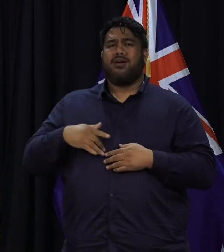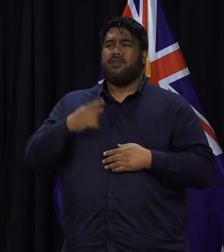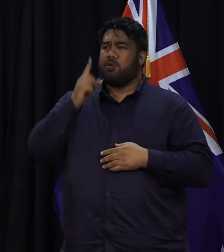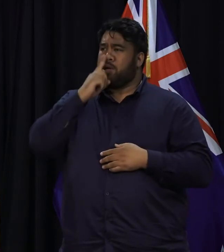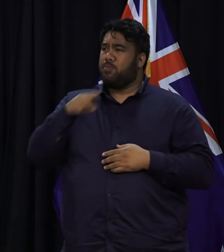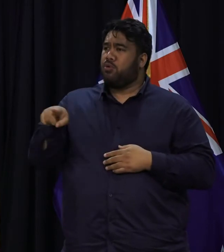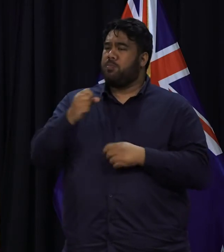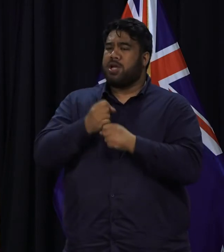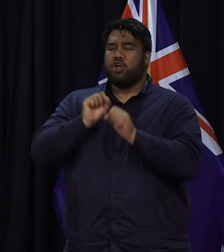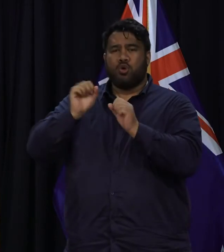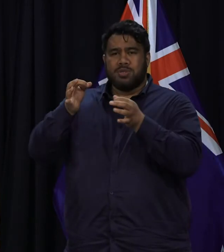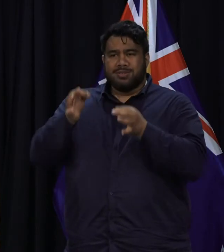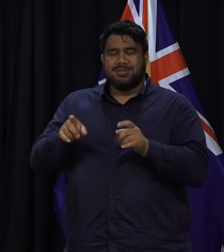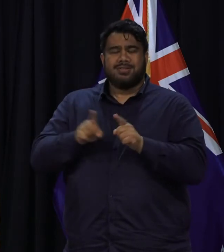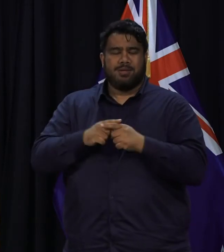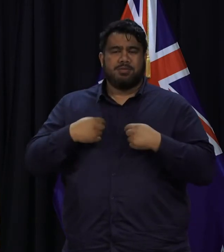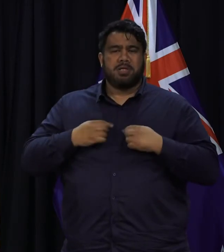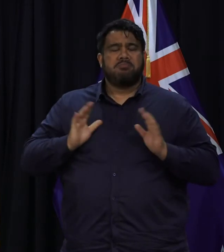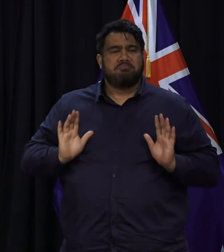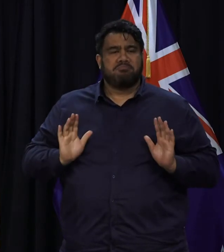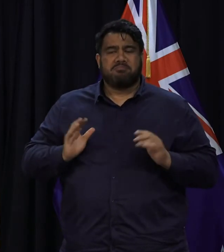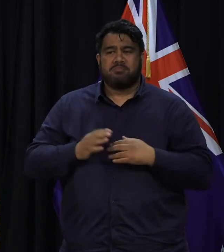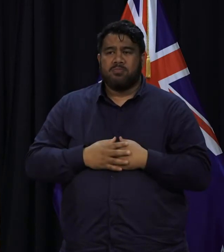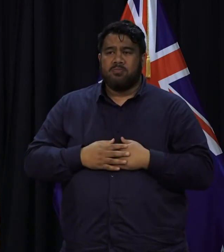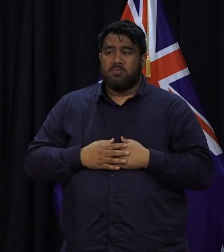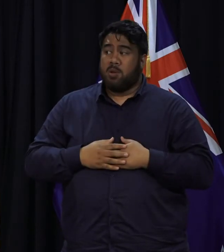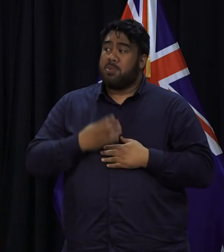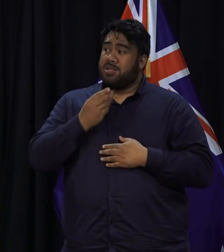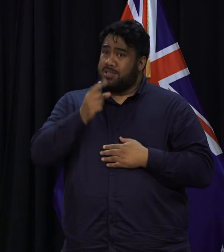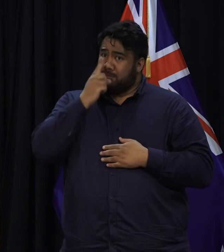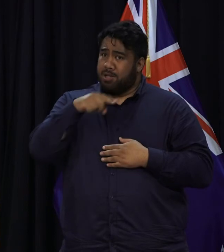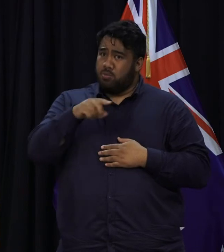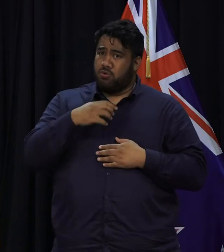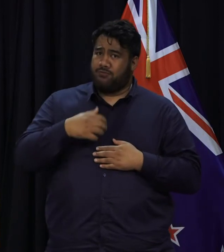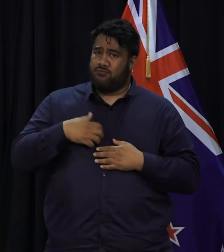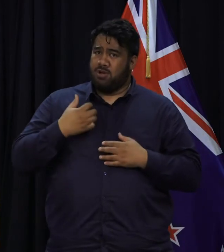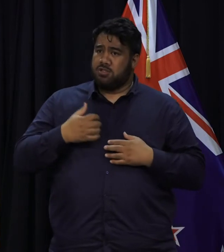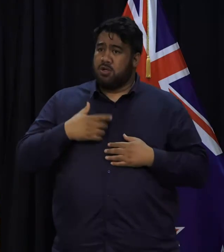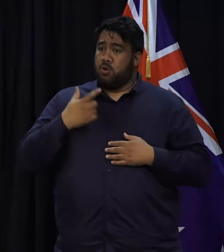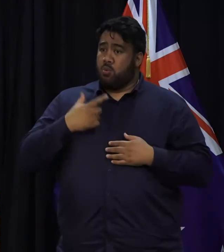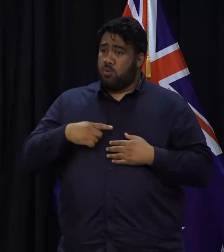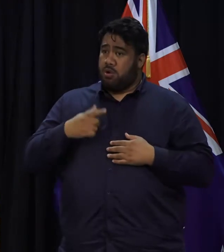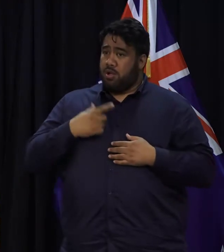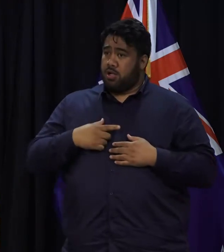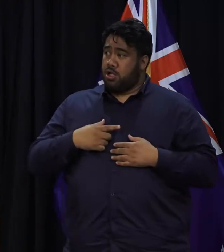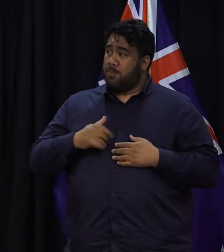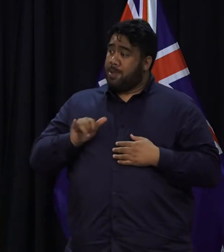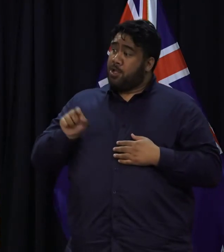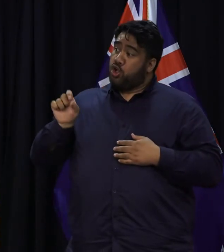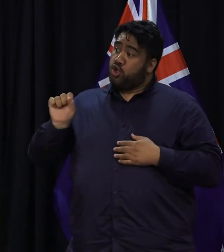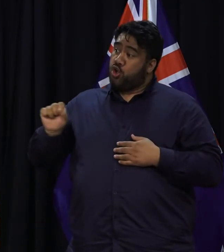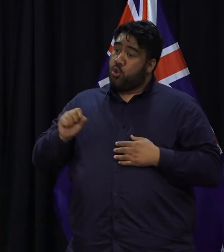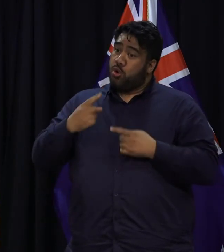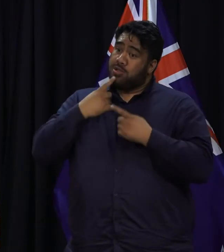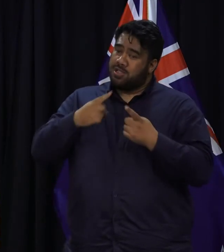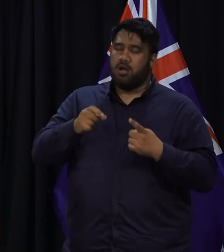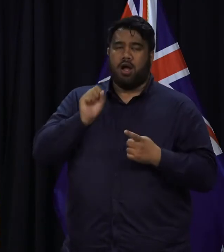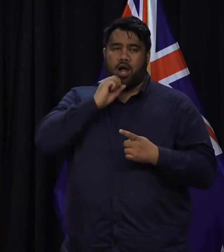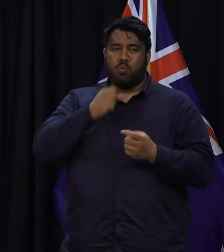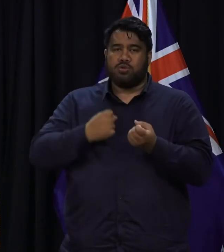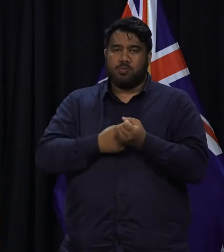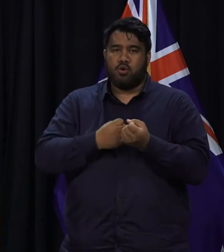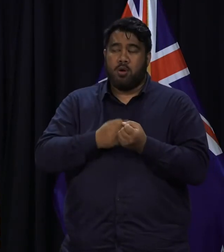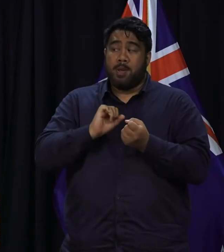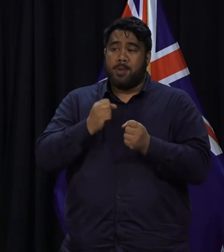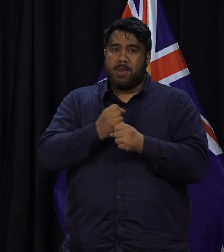same way that I did. Can you understand how people may be frustrated, though, because your support, your backing could have tipped it over? And it may